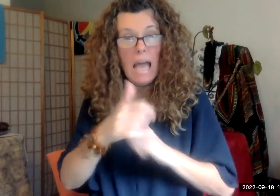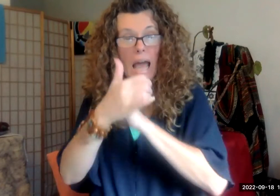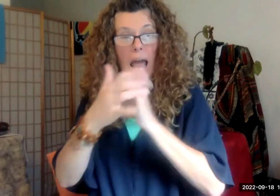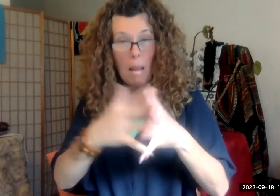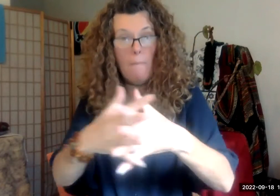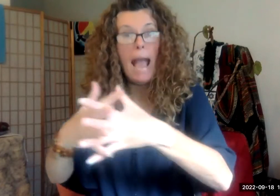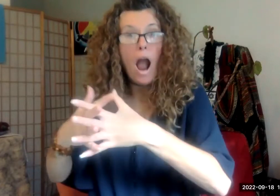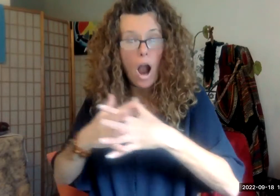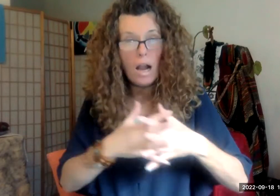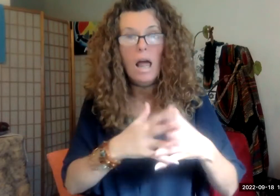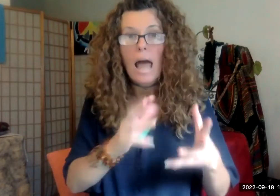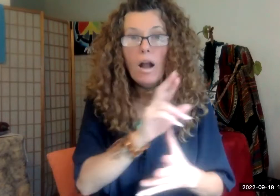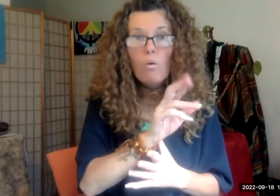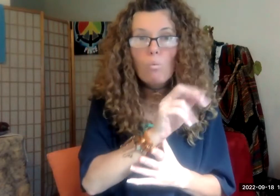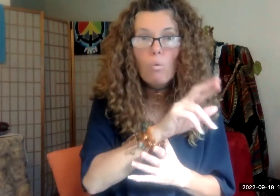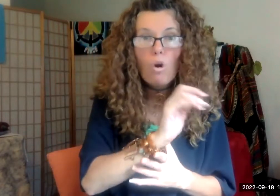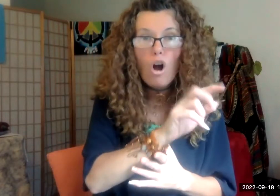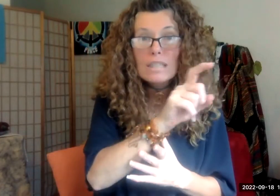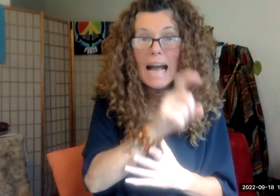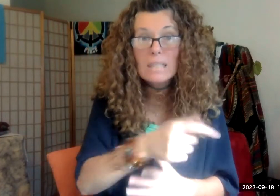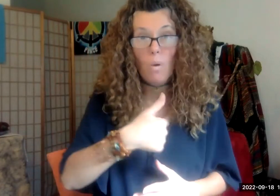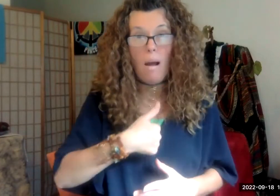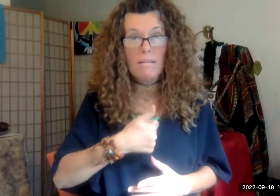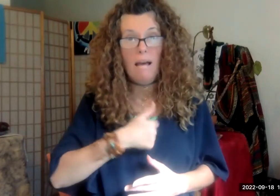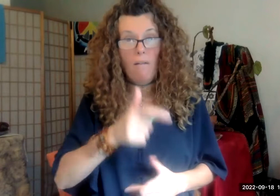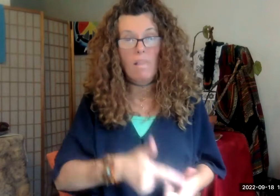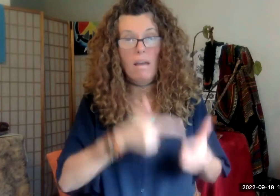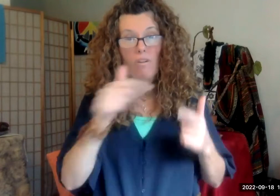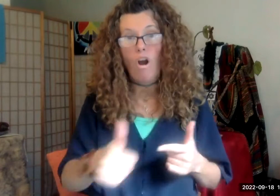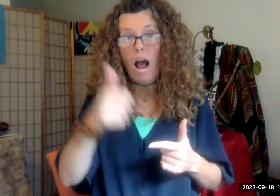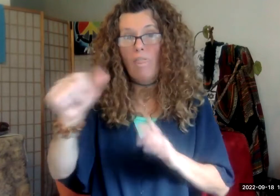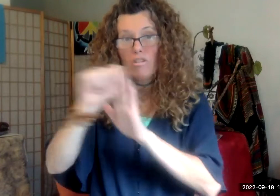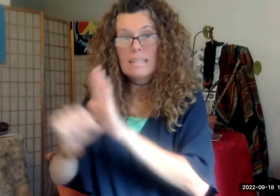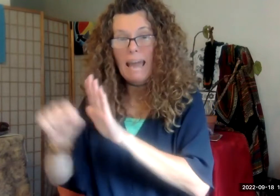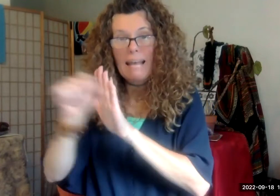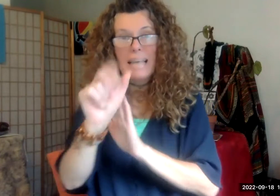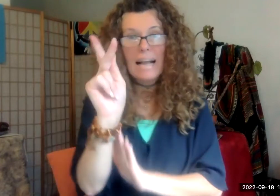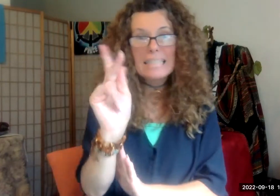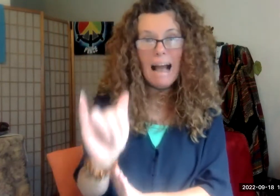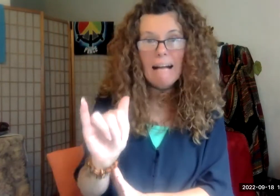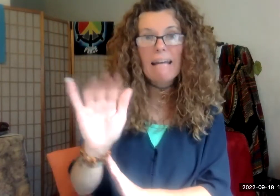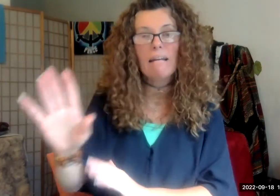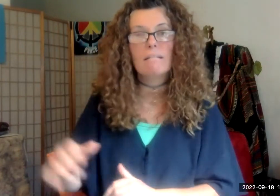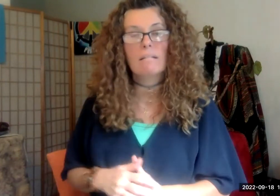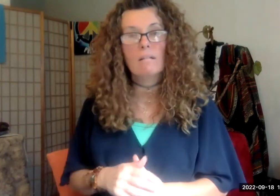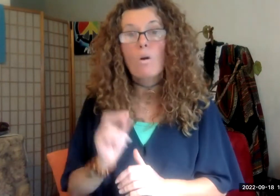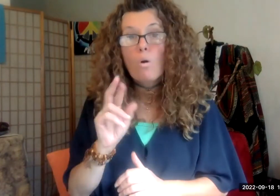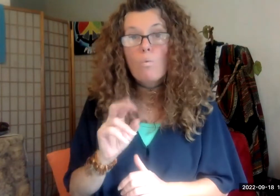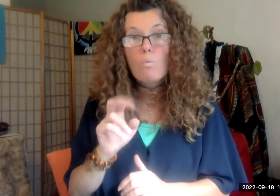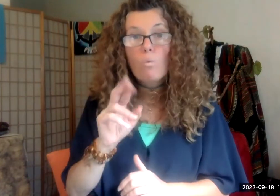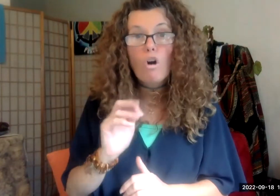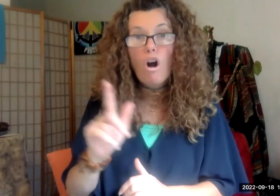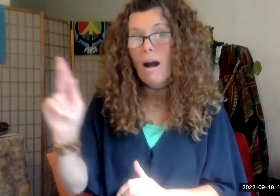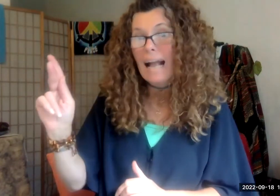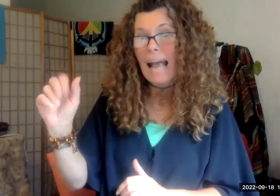particular, certain areas like rural Texas where I live, or other states, Kentucky or what have you, or even just rural